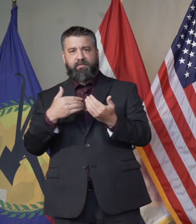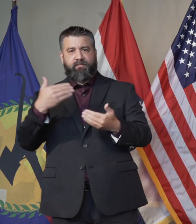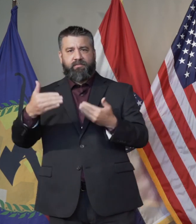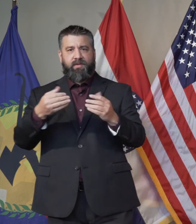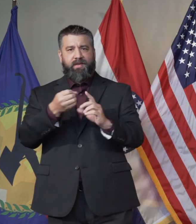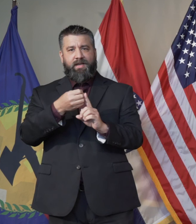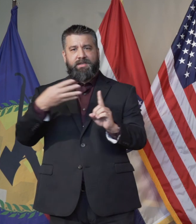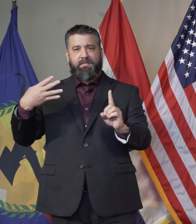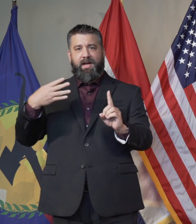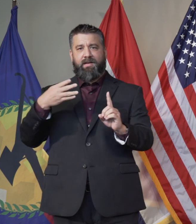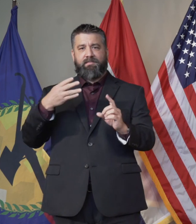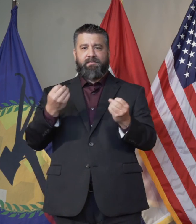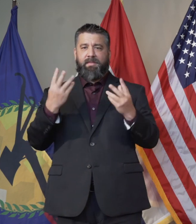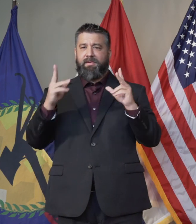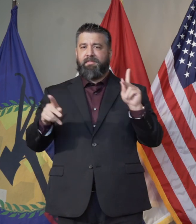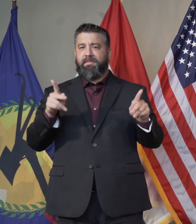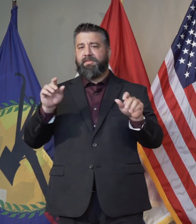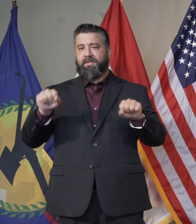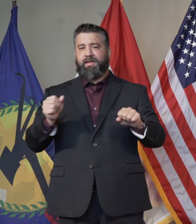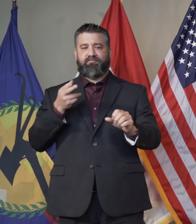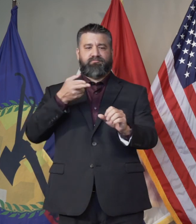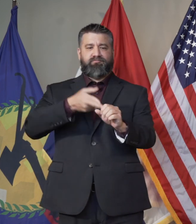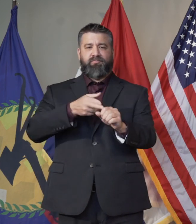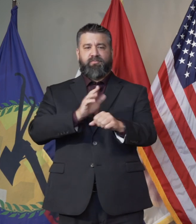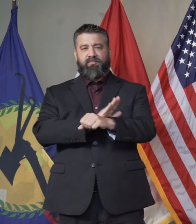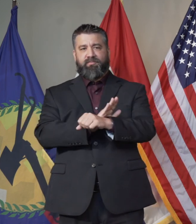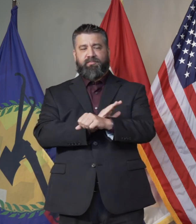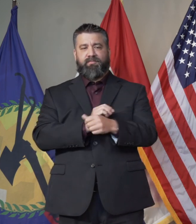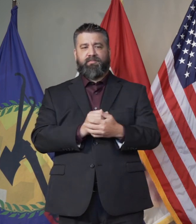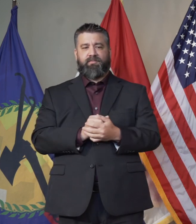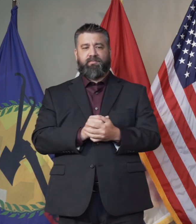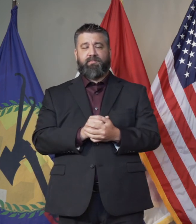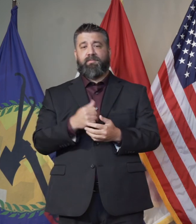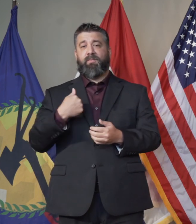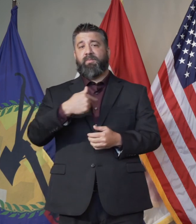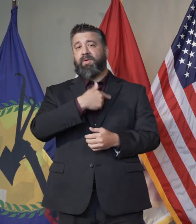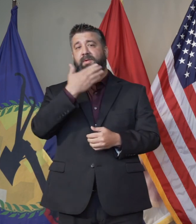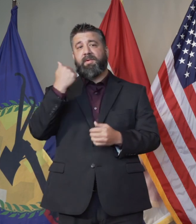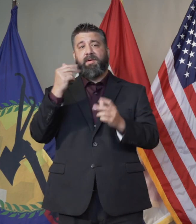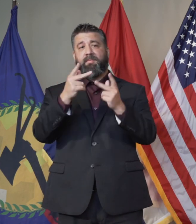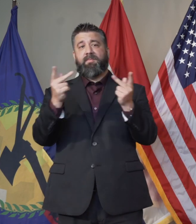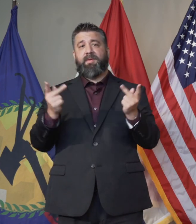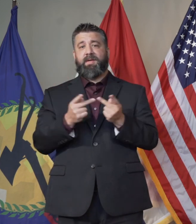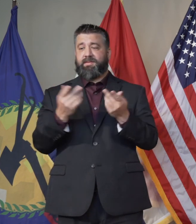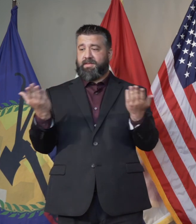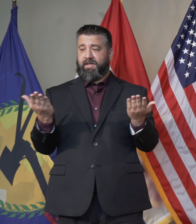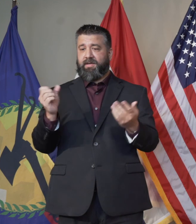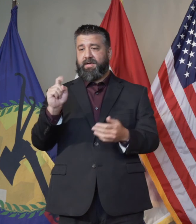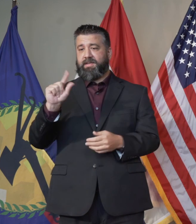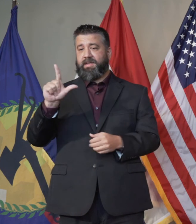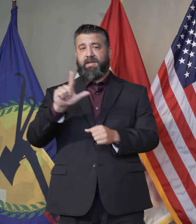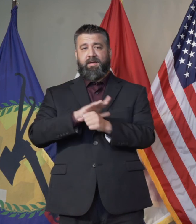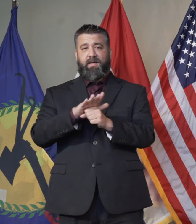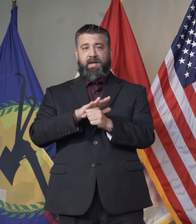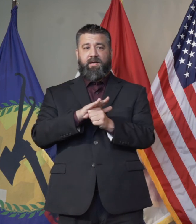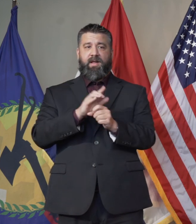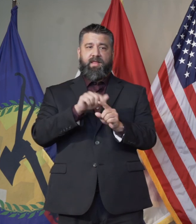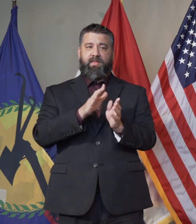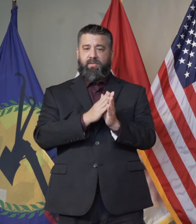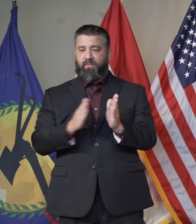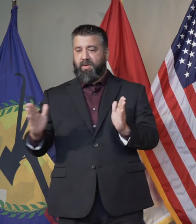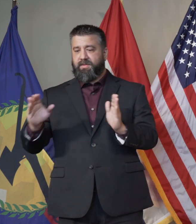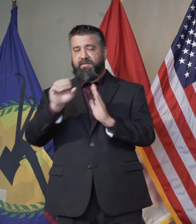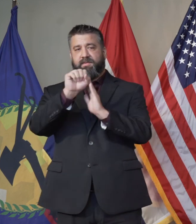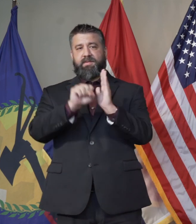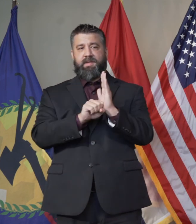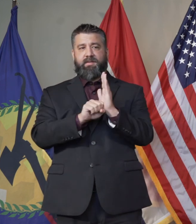expand their capacity that keeps people safe. We're in a better place in St. Louis County than the rest of the state and many